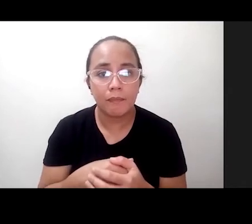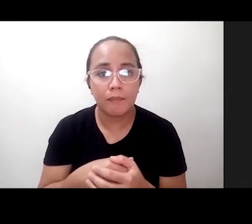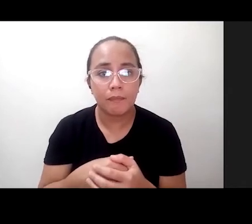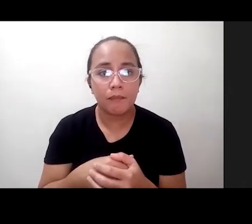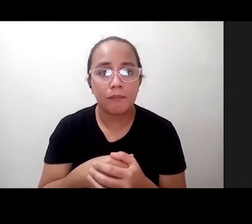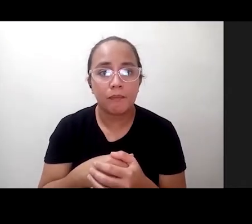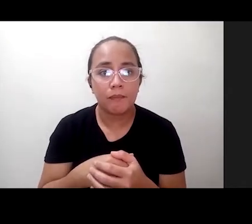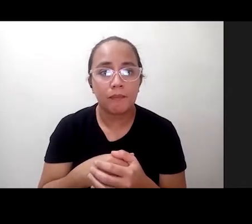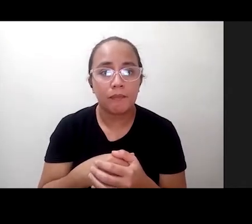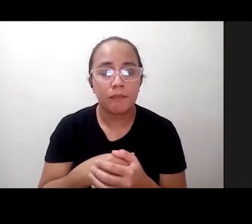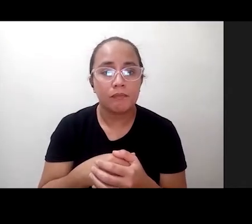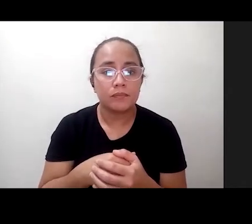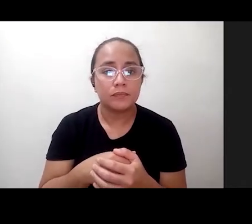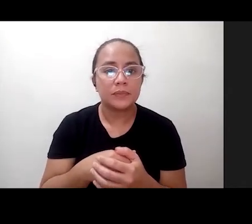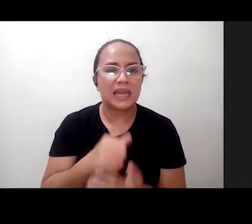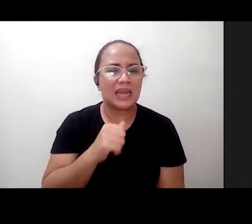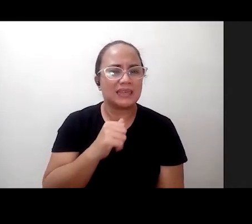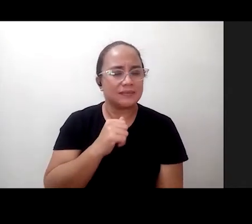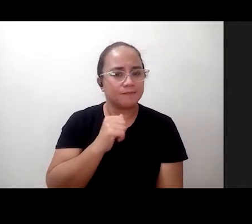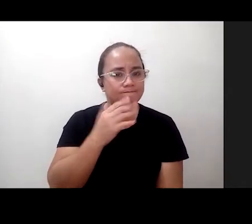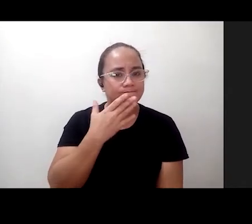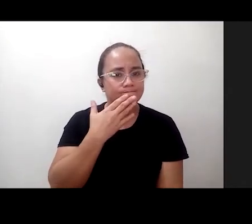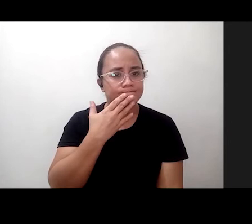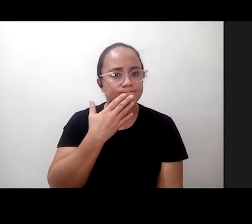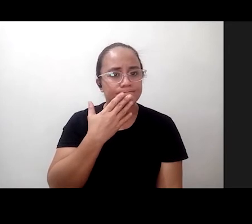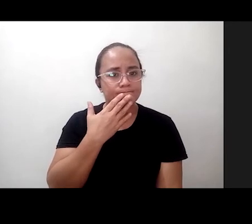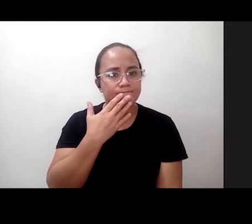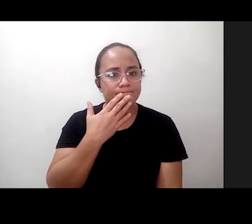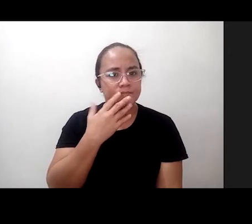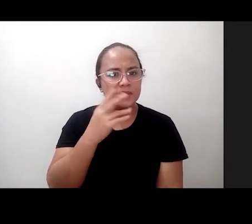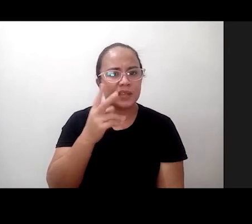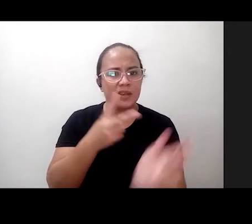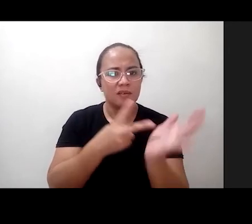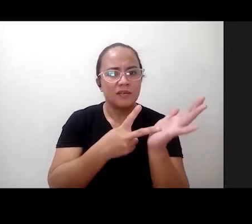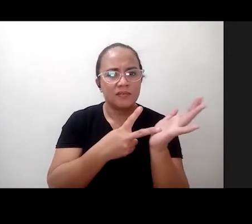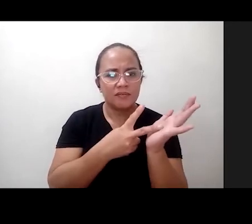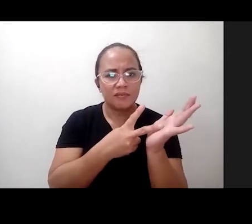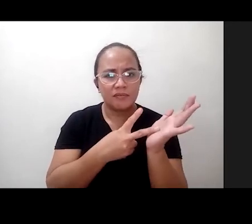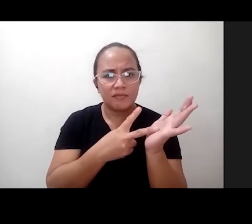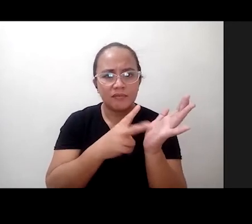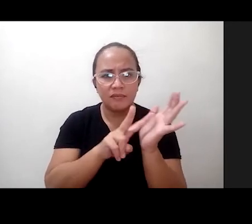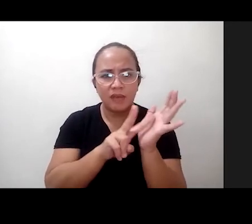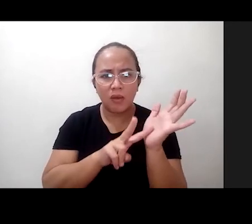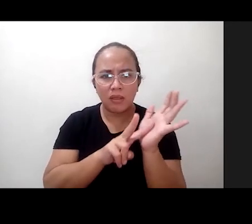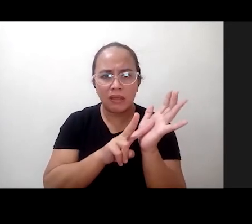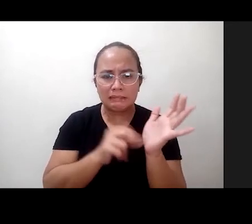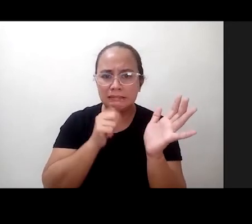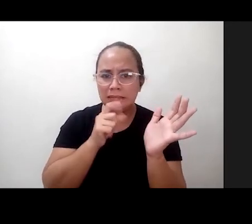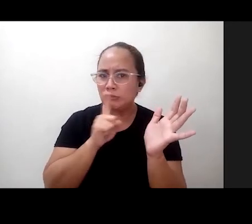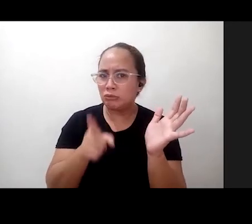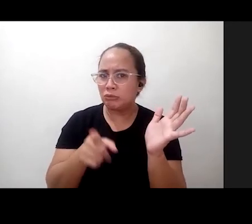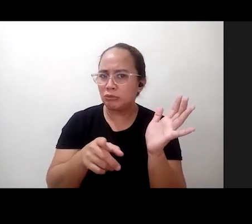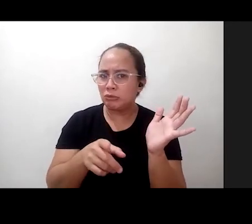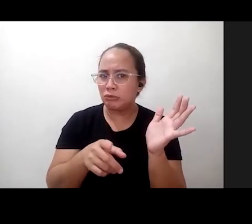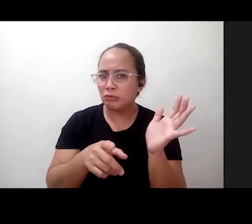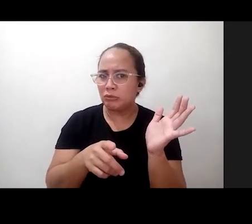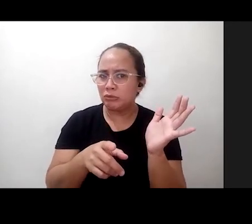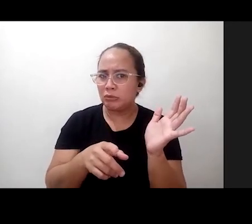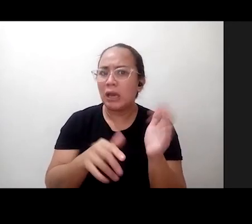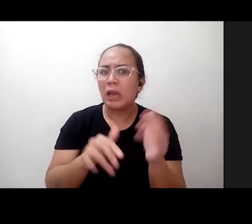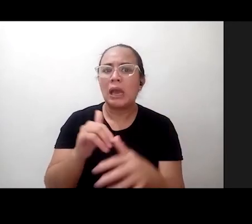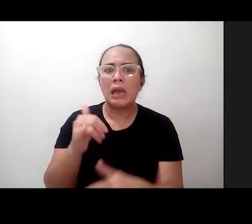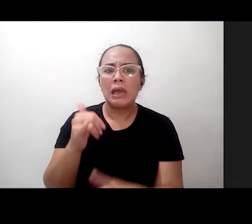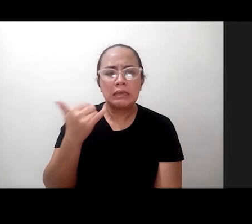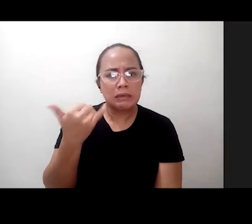So I'm not sure about violet though. It looks a little, yellow looks okay. What about